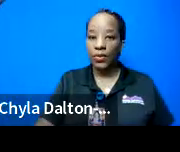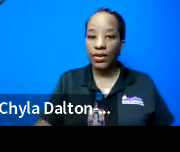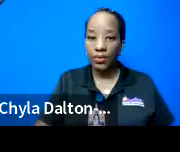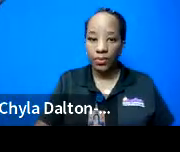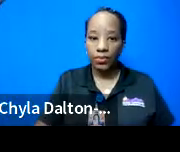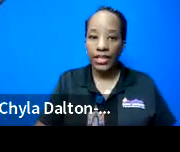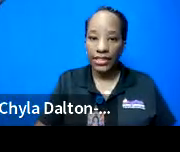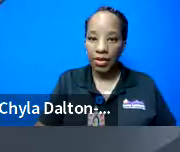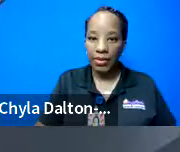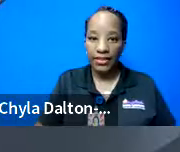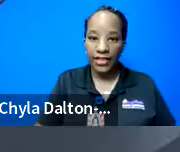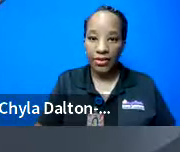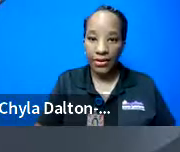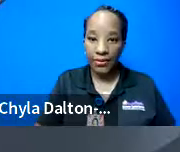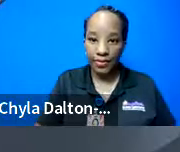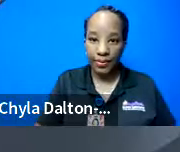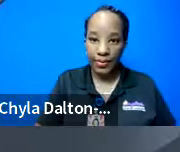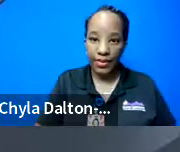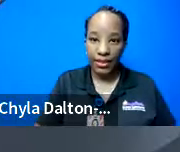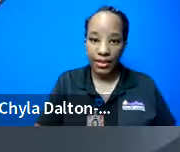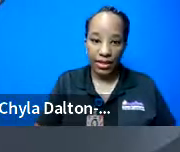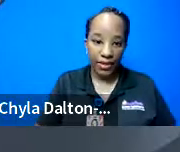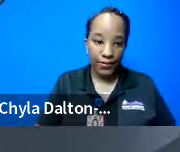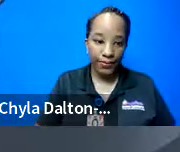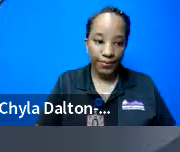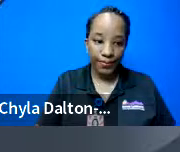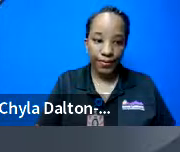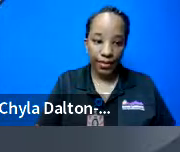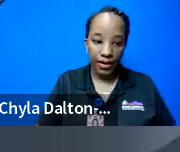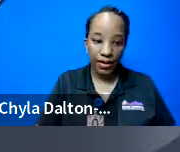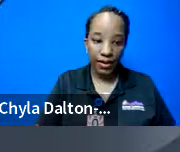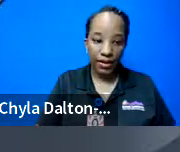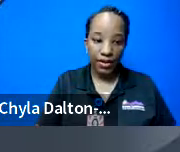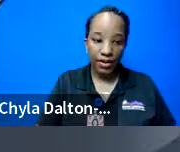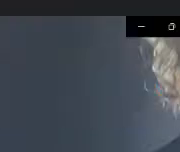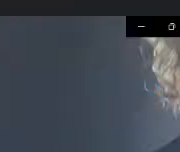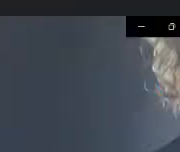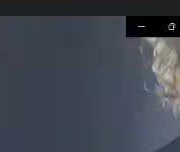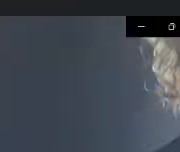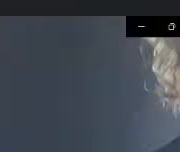Yes, Ricky's going to be playing this video now. There we go.